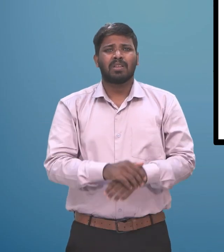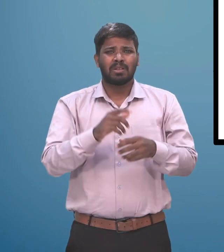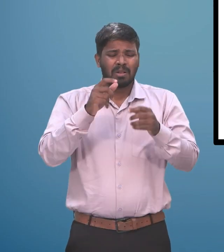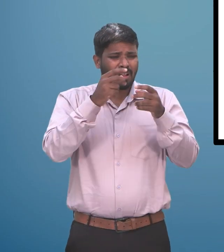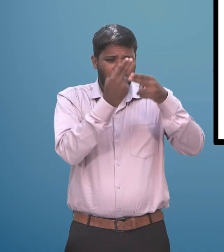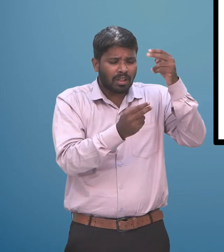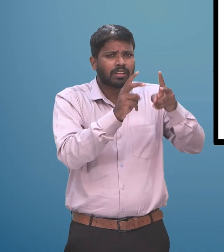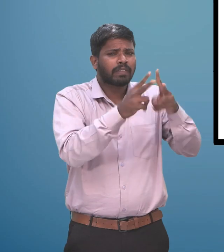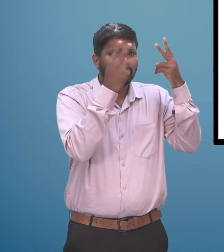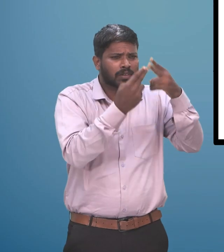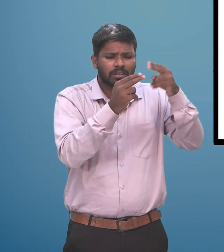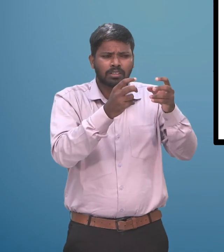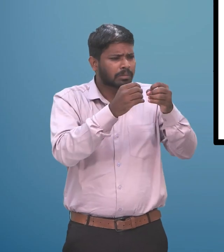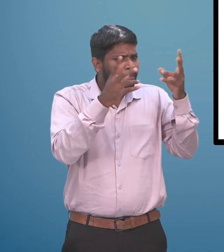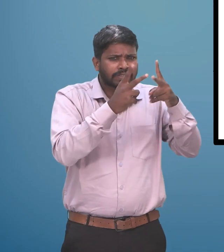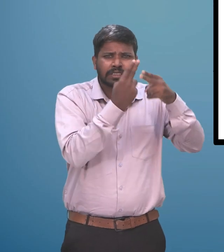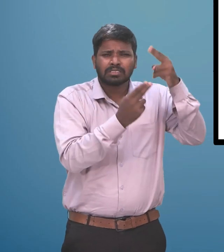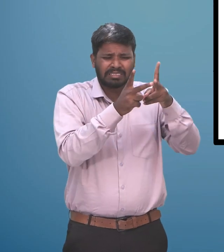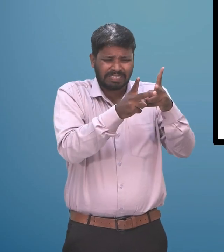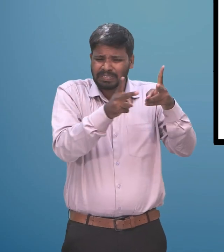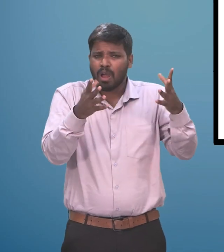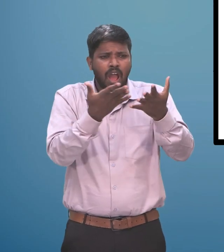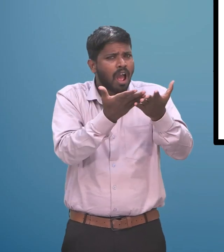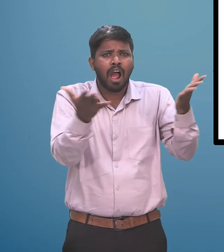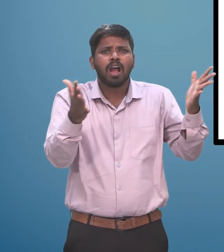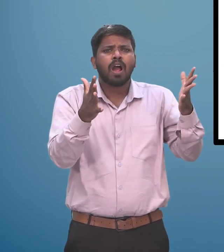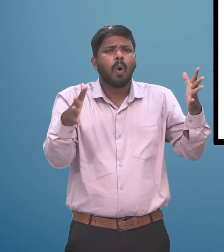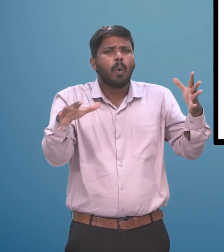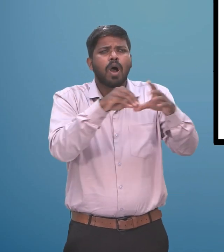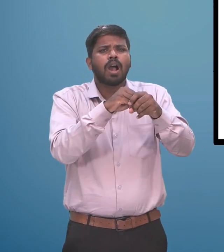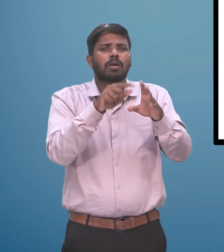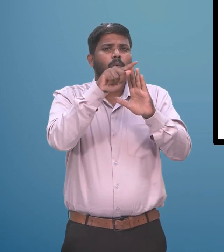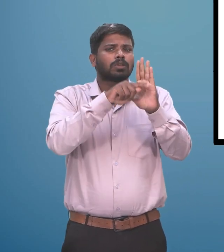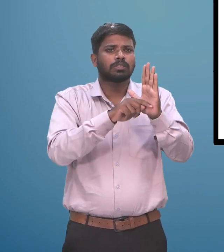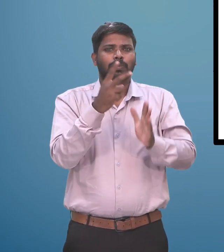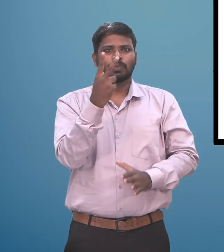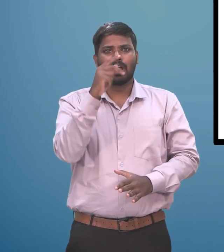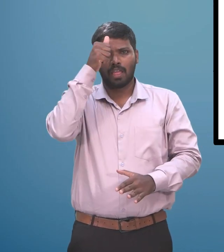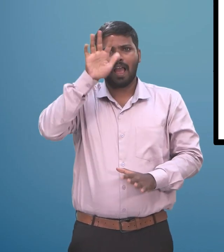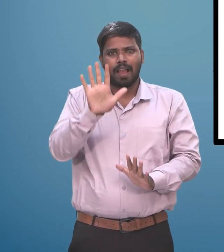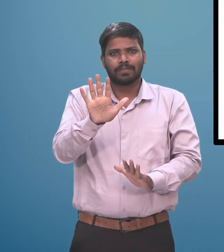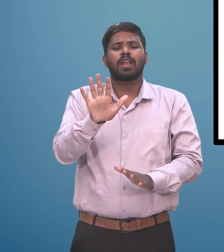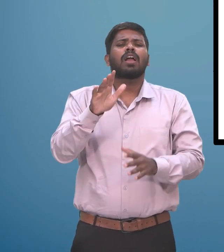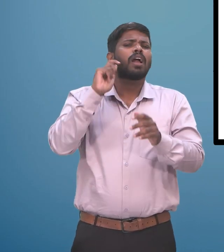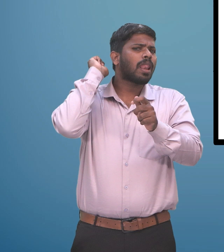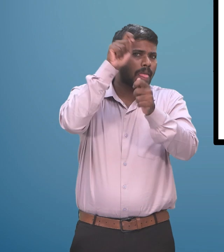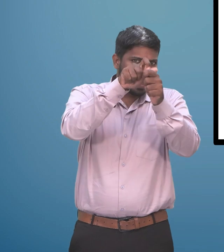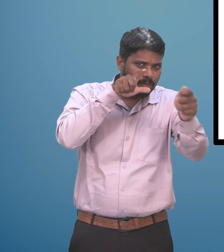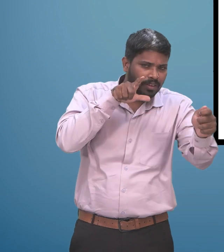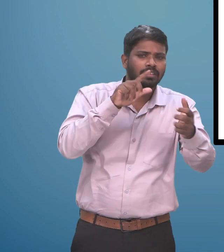The most striking case, however, is that of India's two epics, the Ramayana